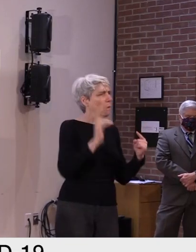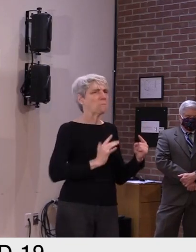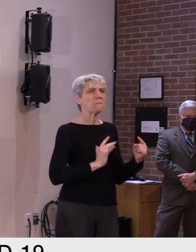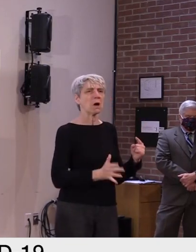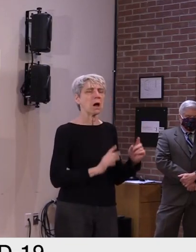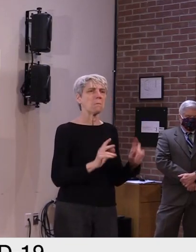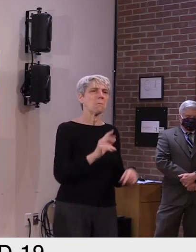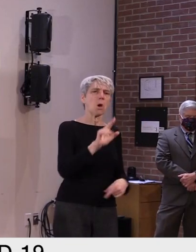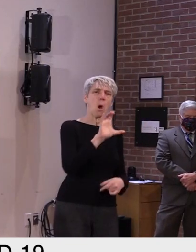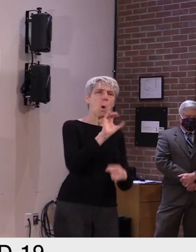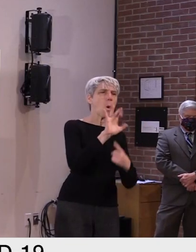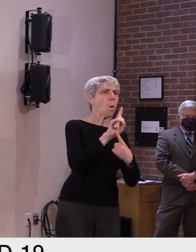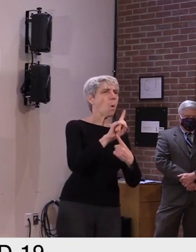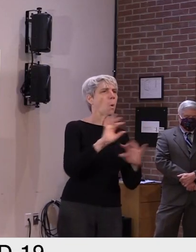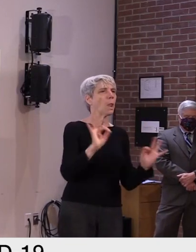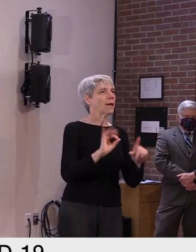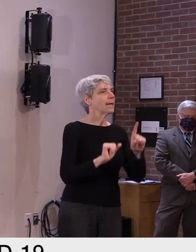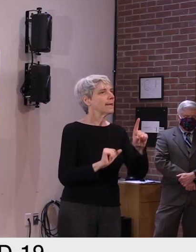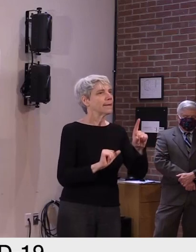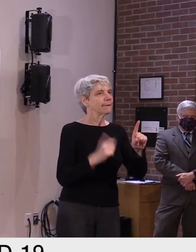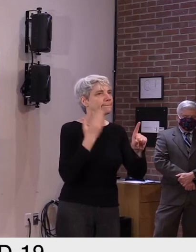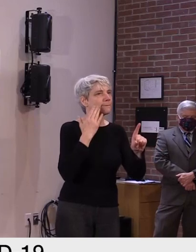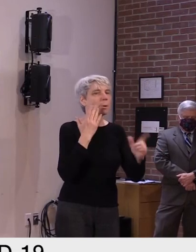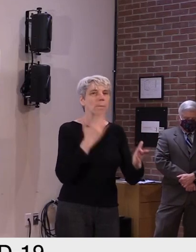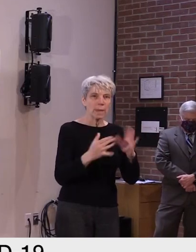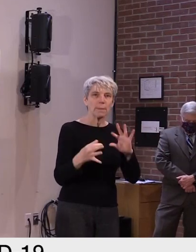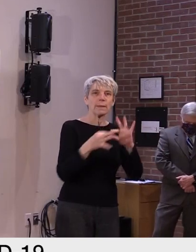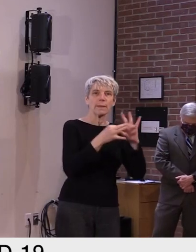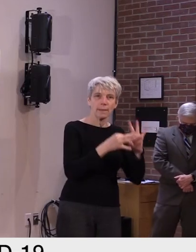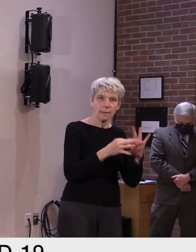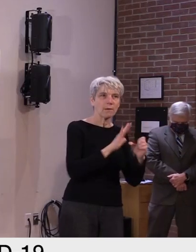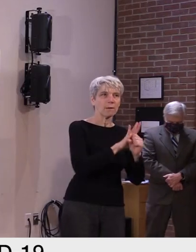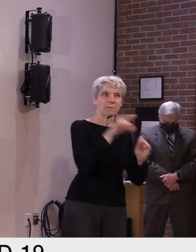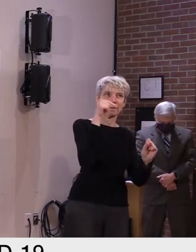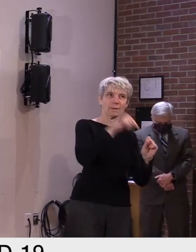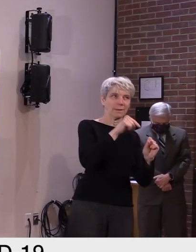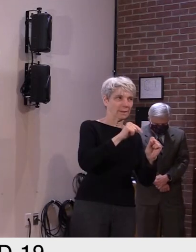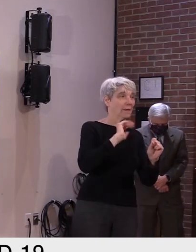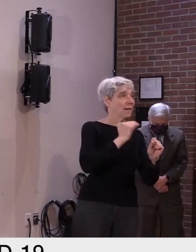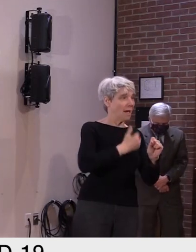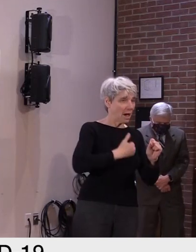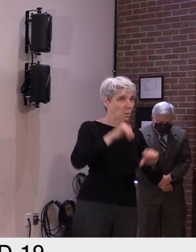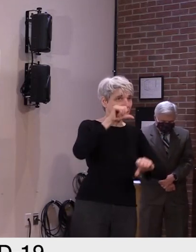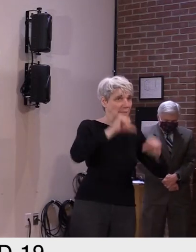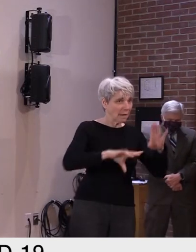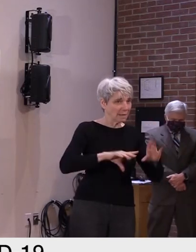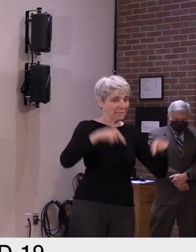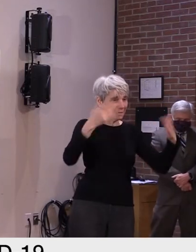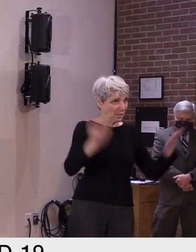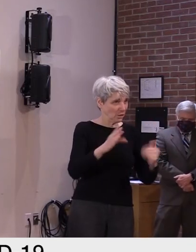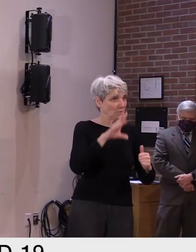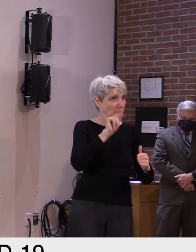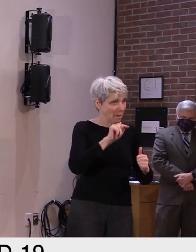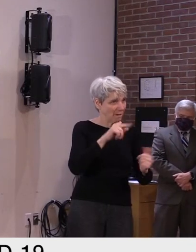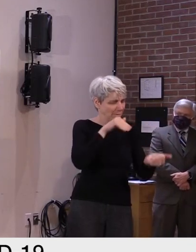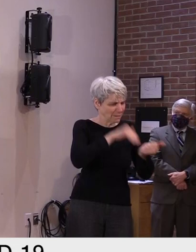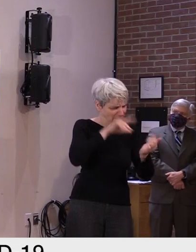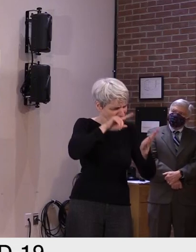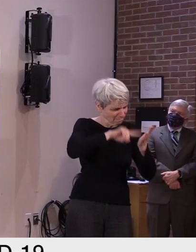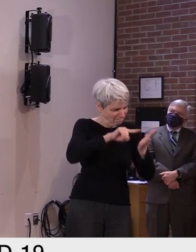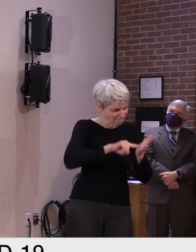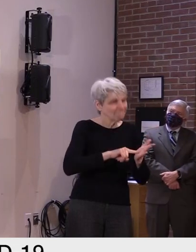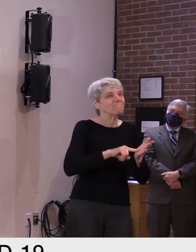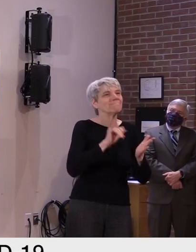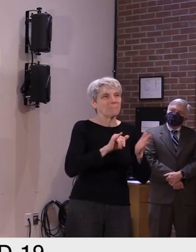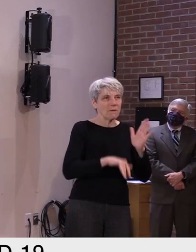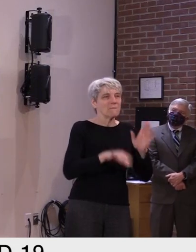virus. I say this based upon our Epi team's experience. Multiple instances where people have continued